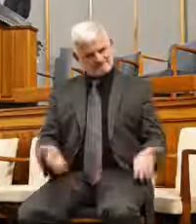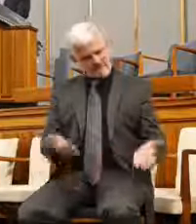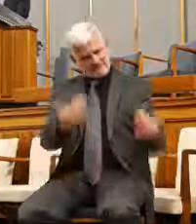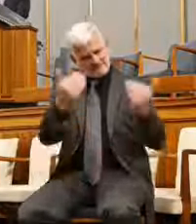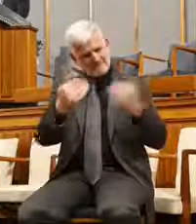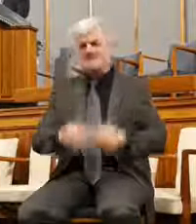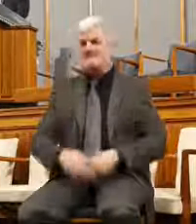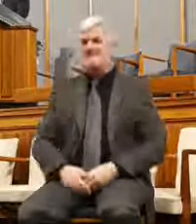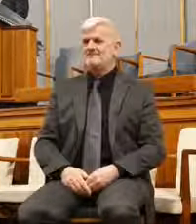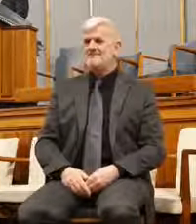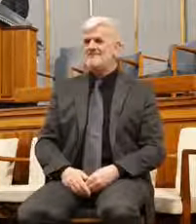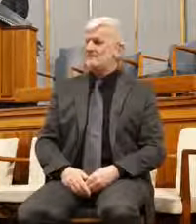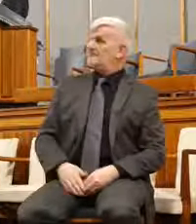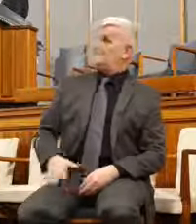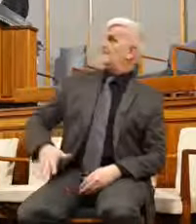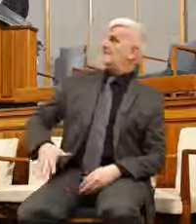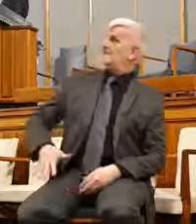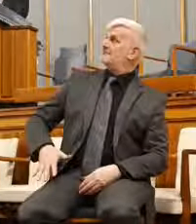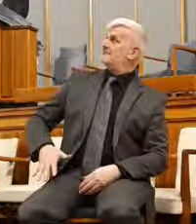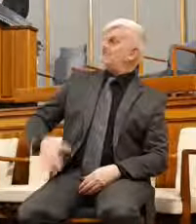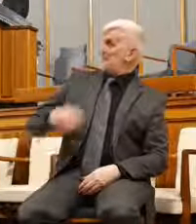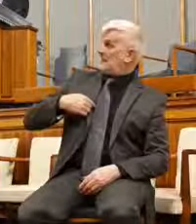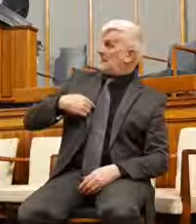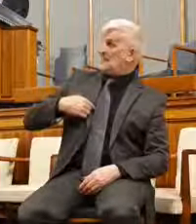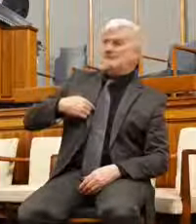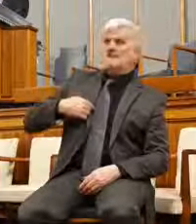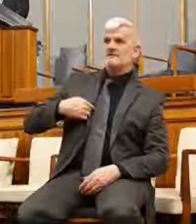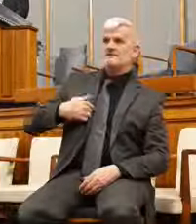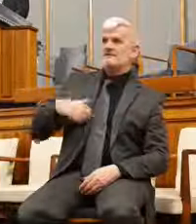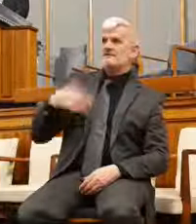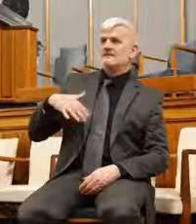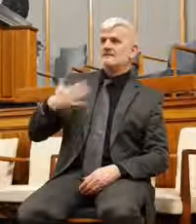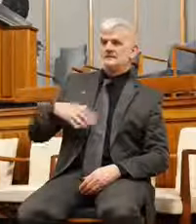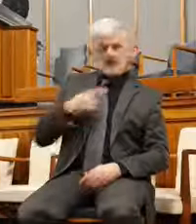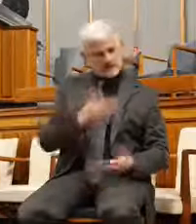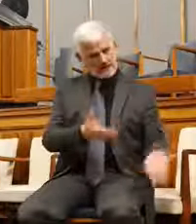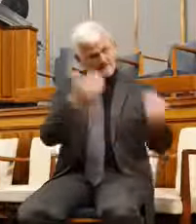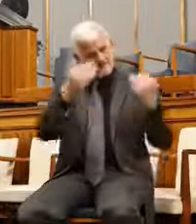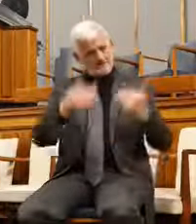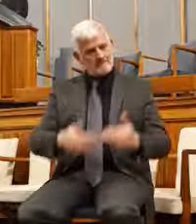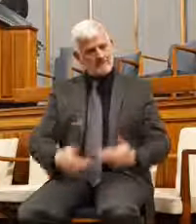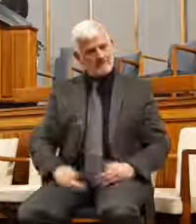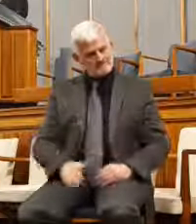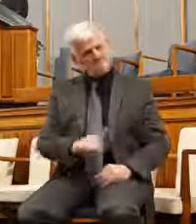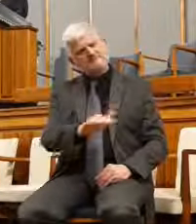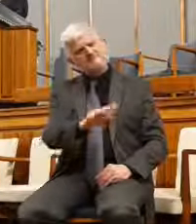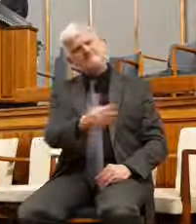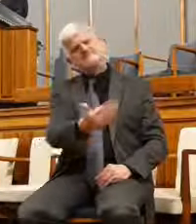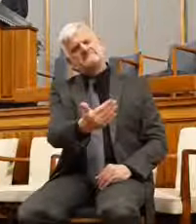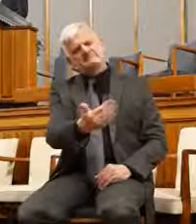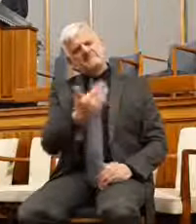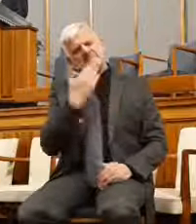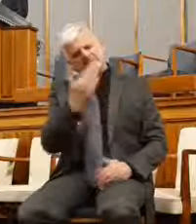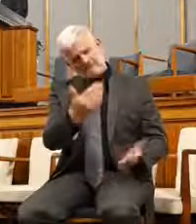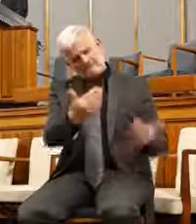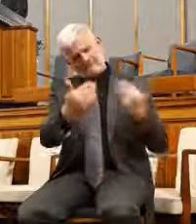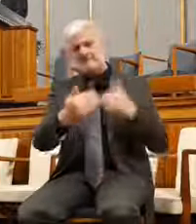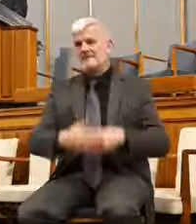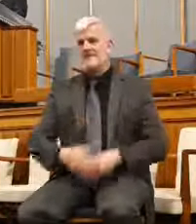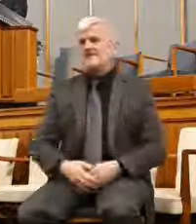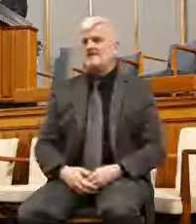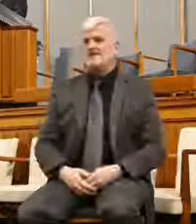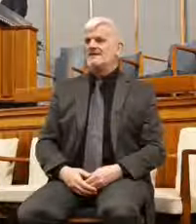note, which is there in the Hebrew. The enticing, calling, appealing tone. It's